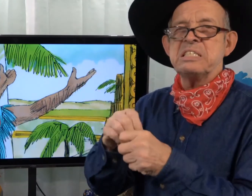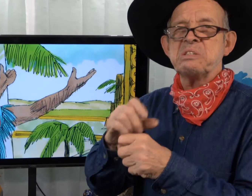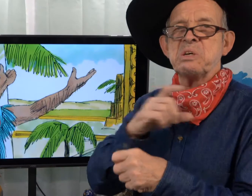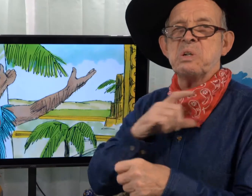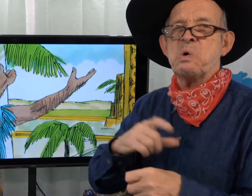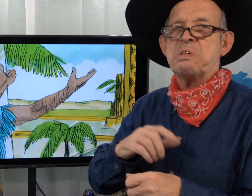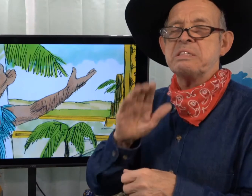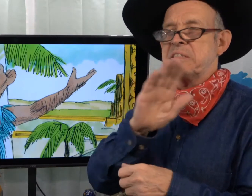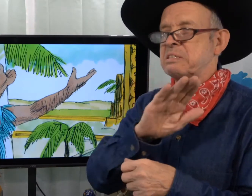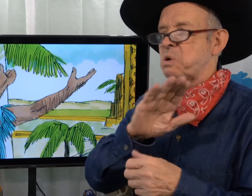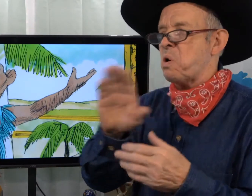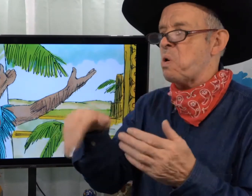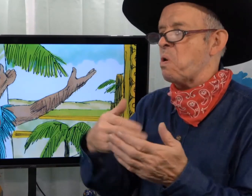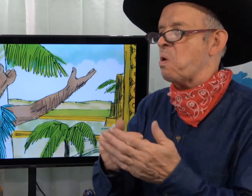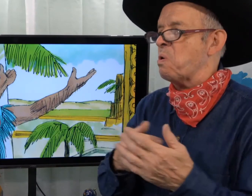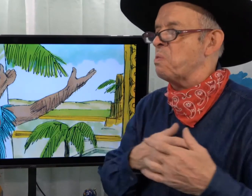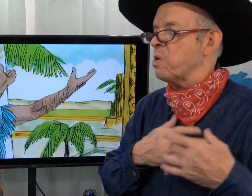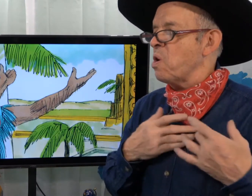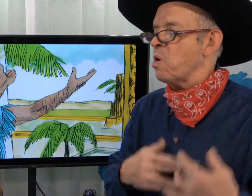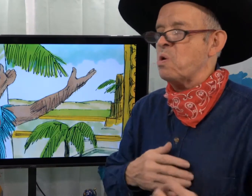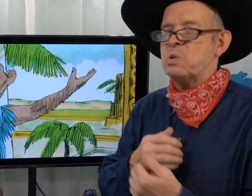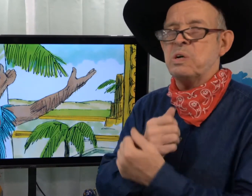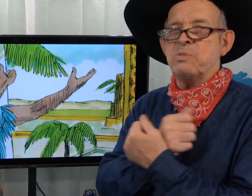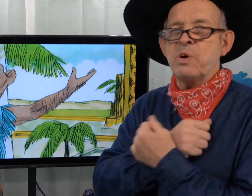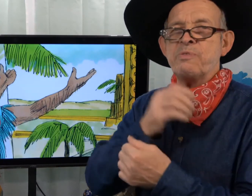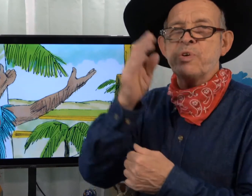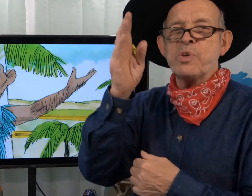the Lord, in the whole, not the God.